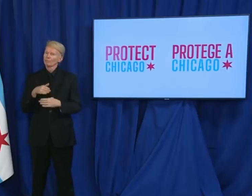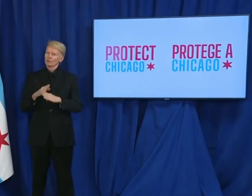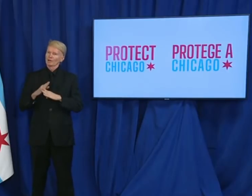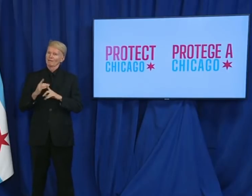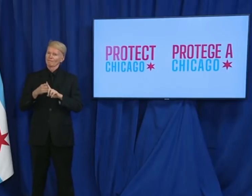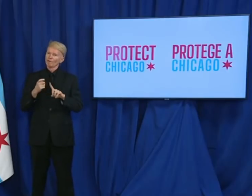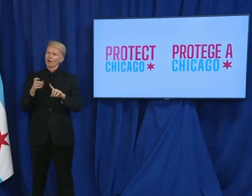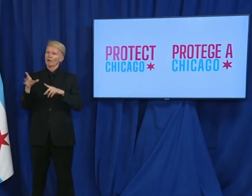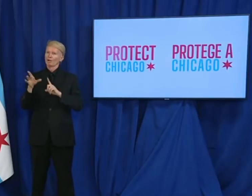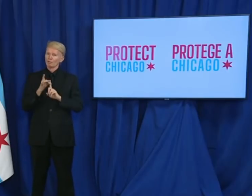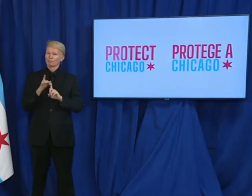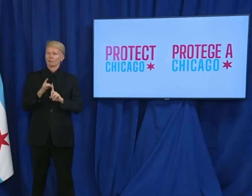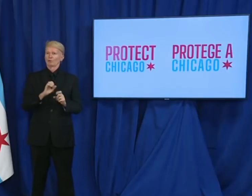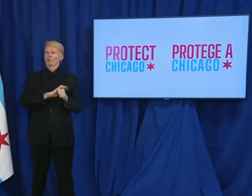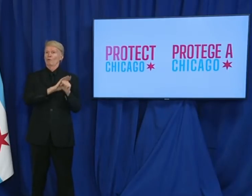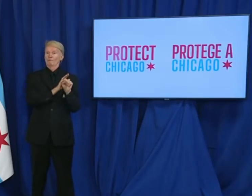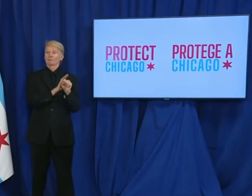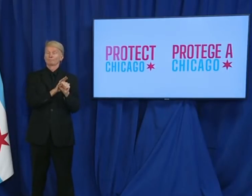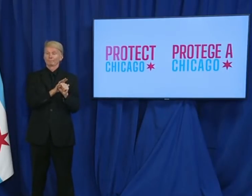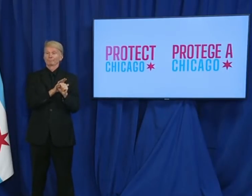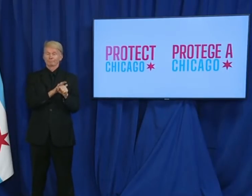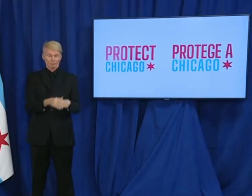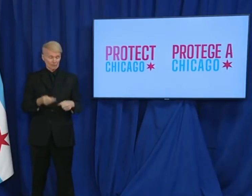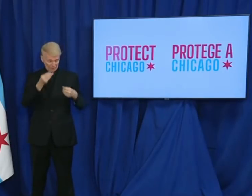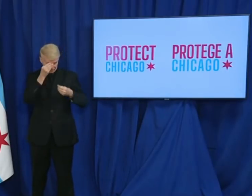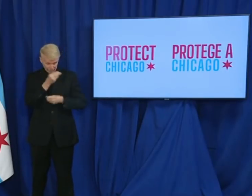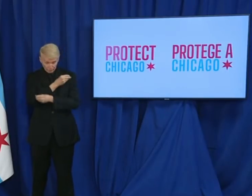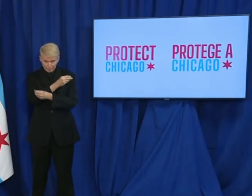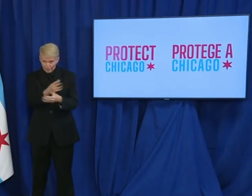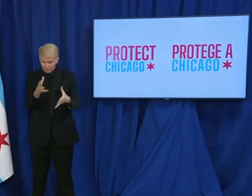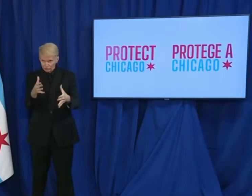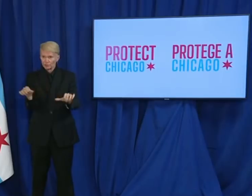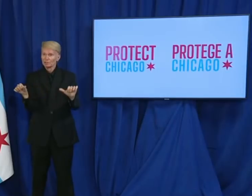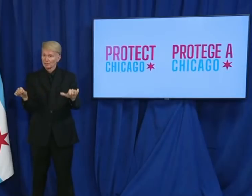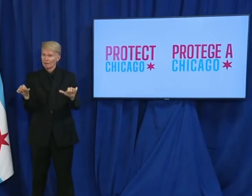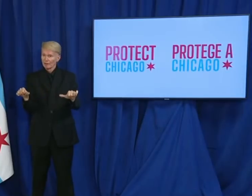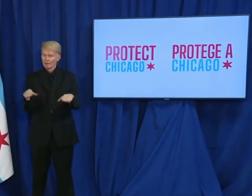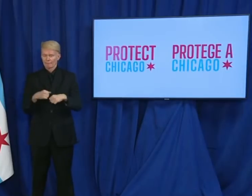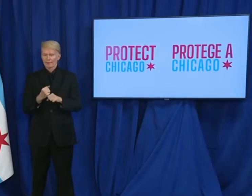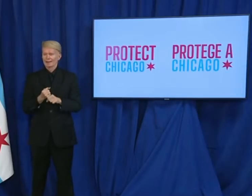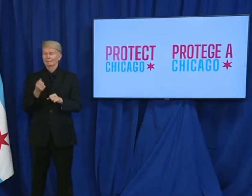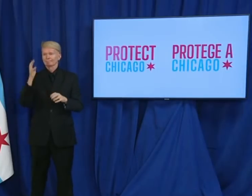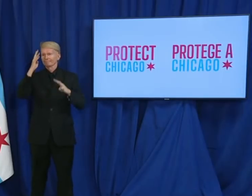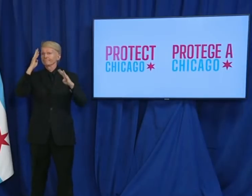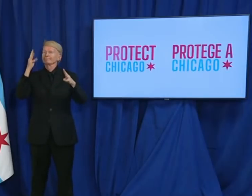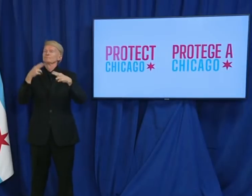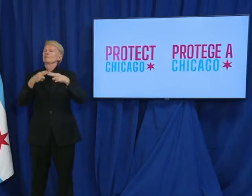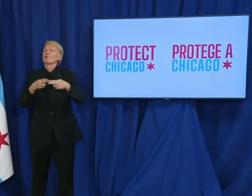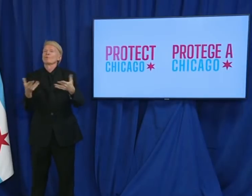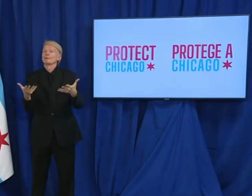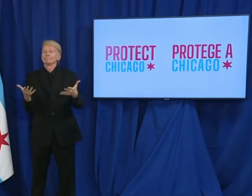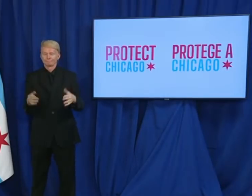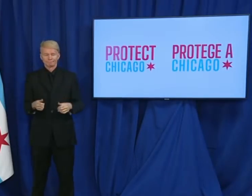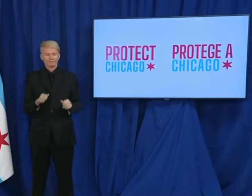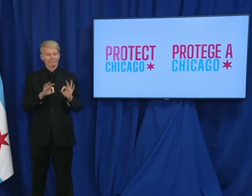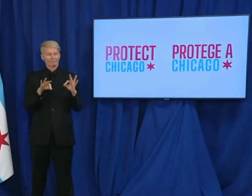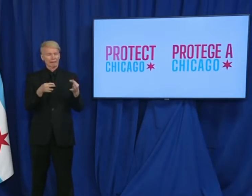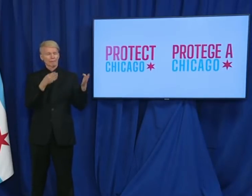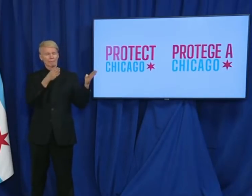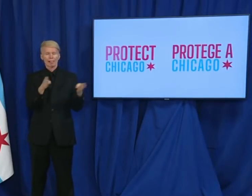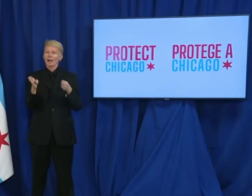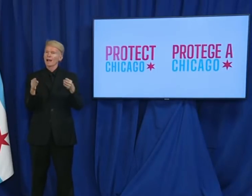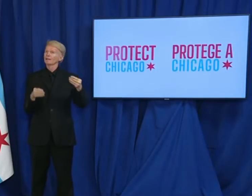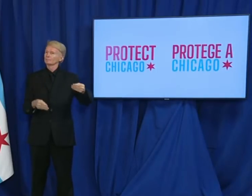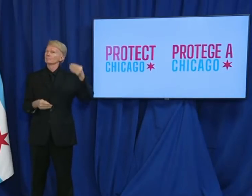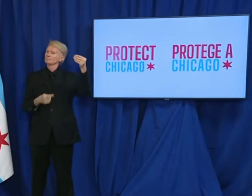We're developing information to help you create a COVID family plan. with an expectation that it is